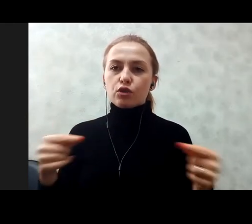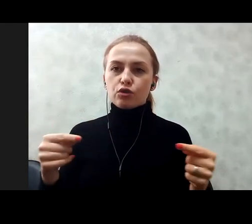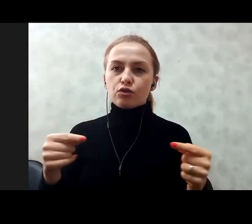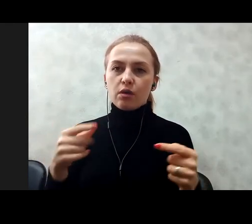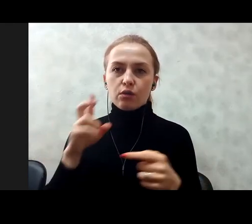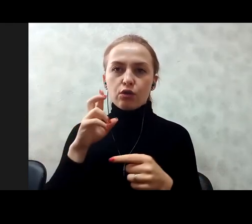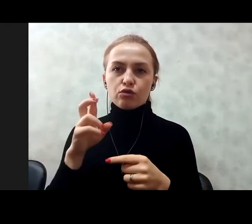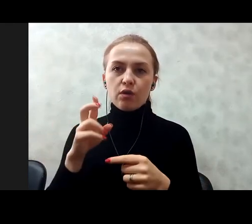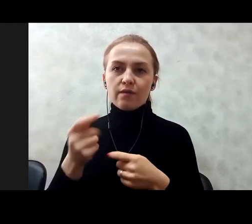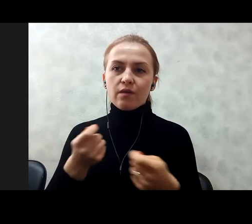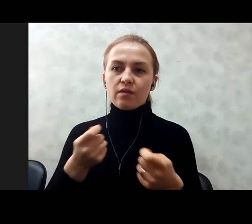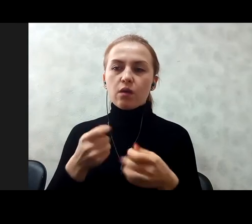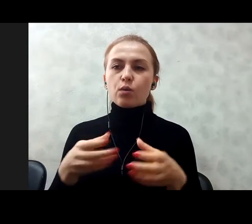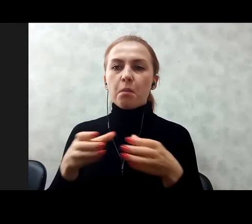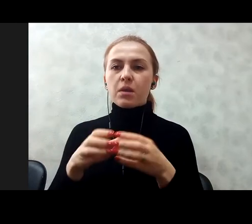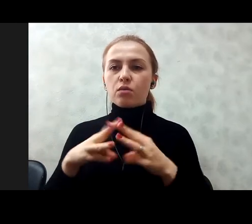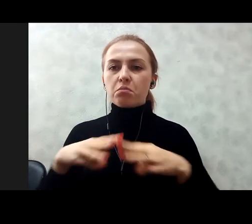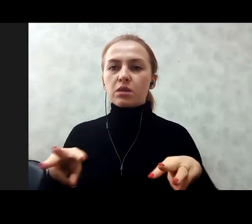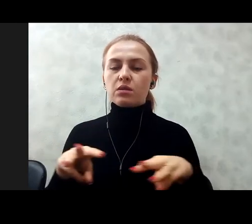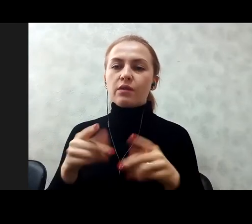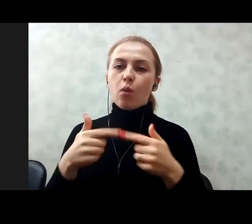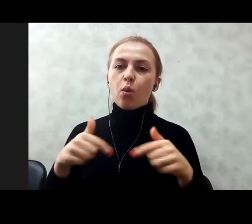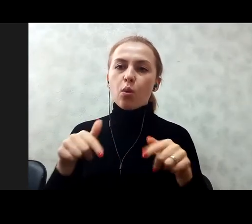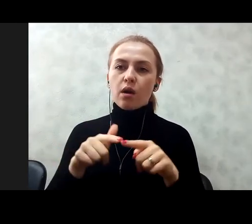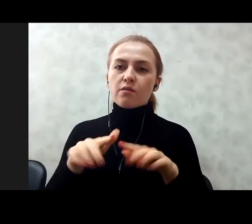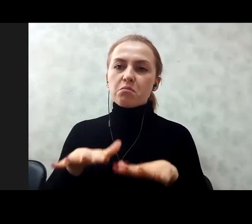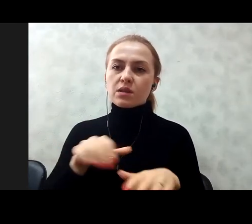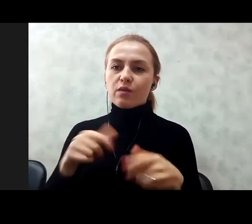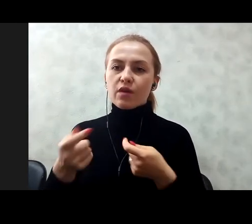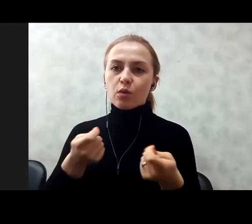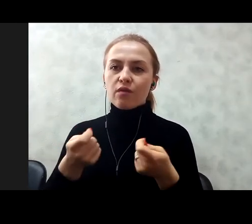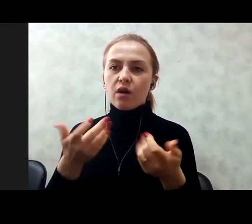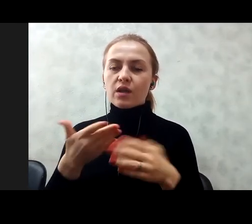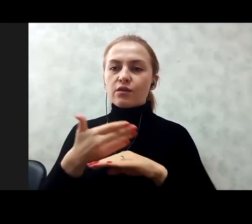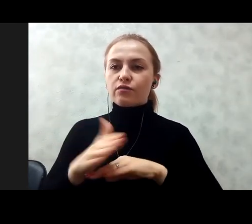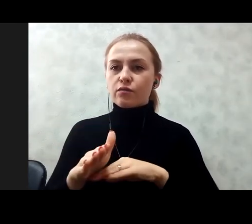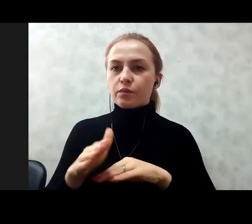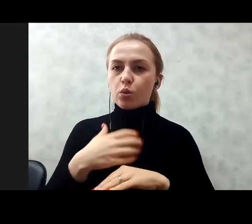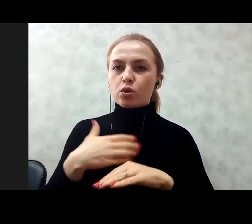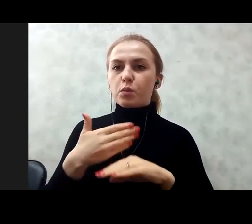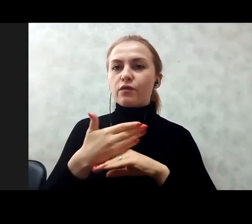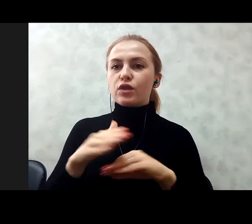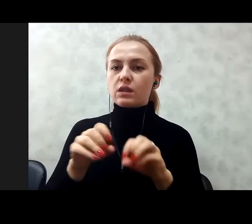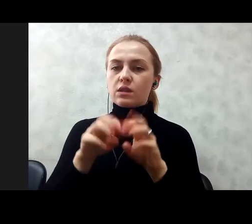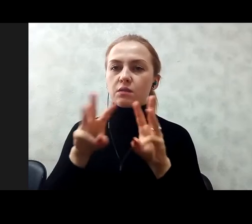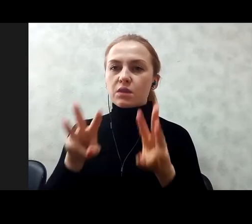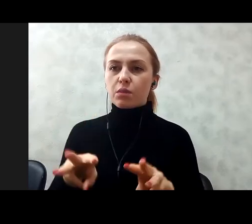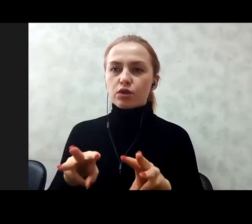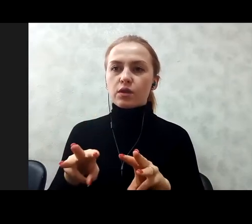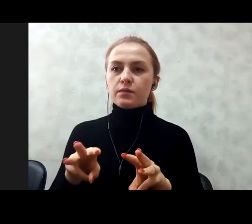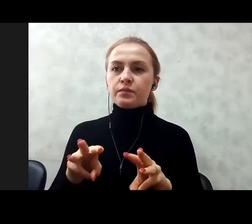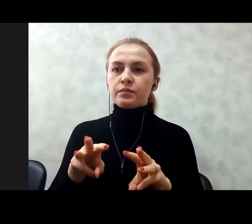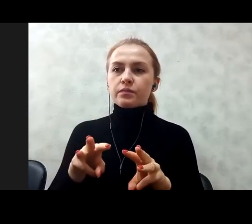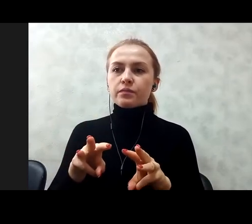then other public authorities, cabinet of ministers, local self-governments, particularly in